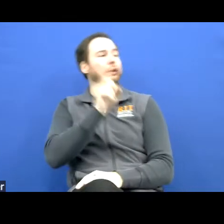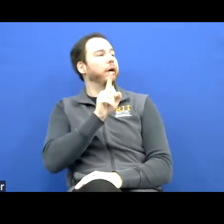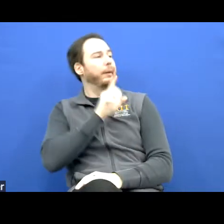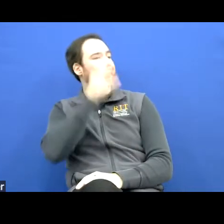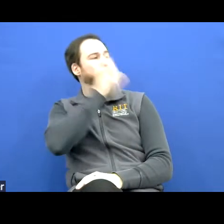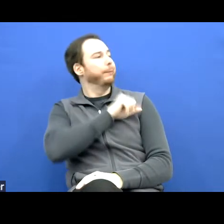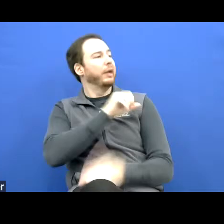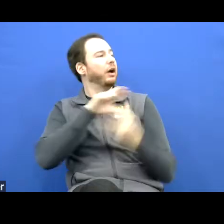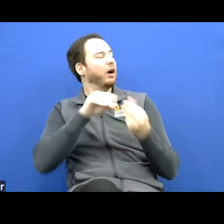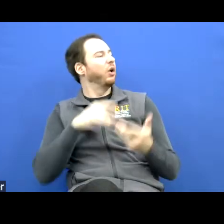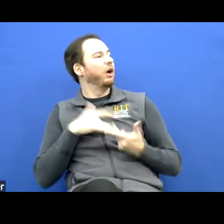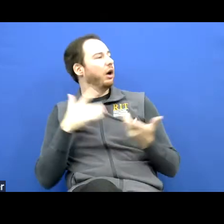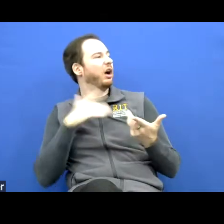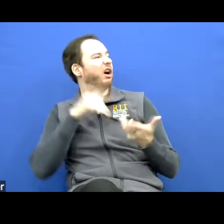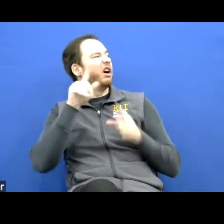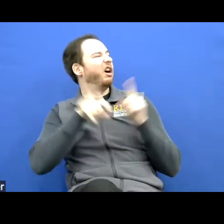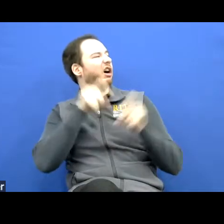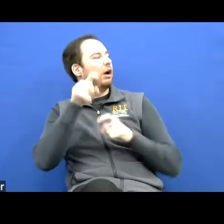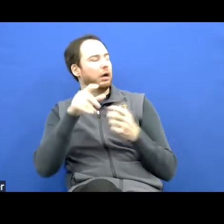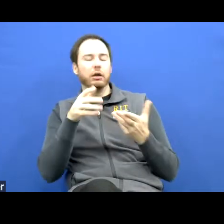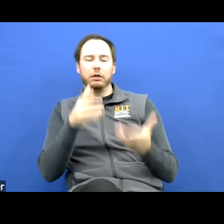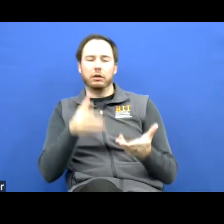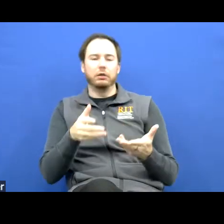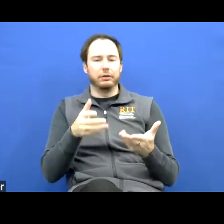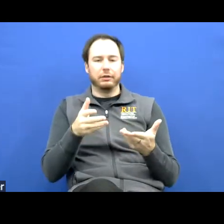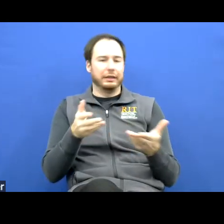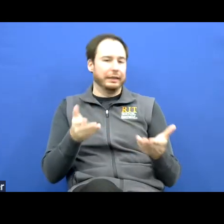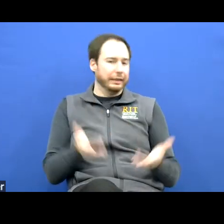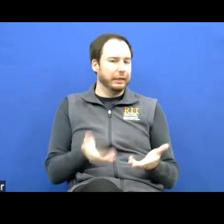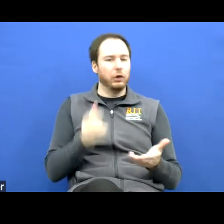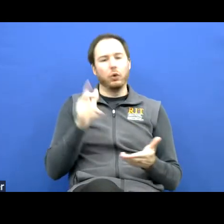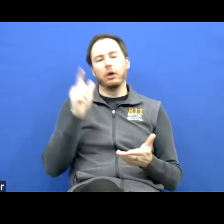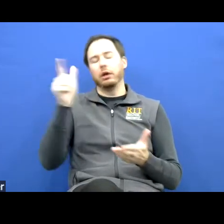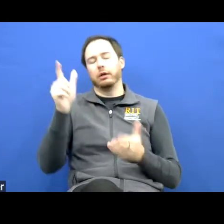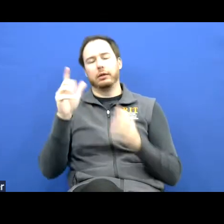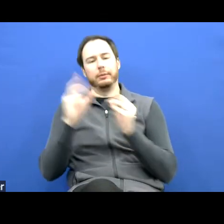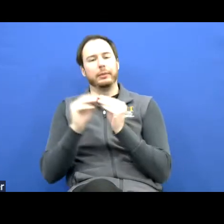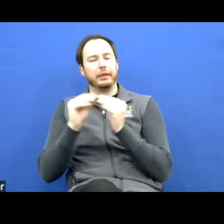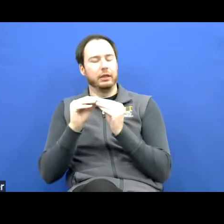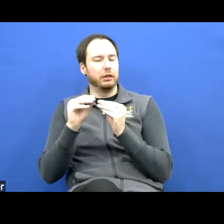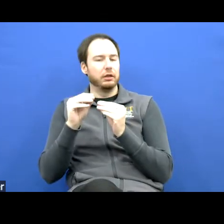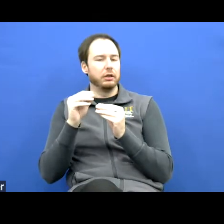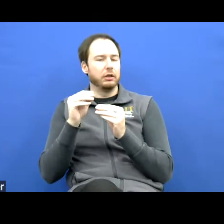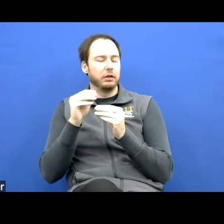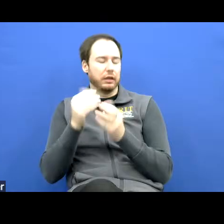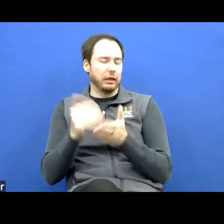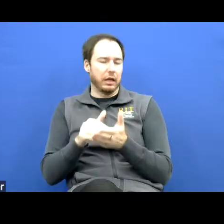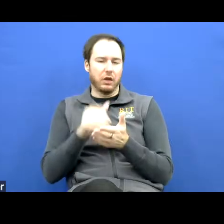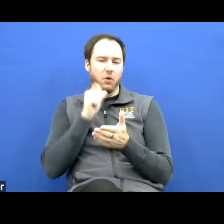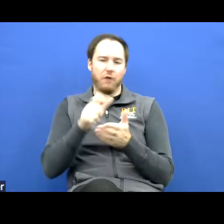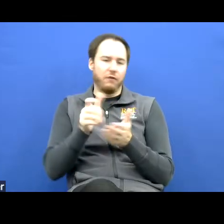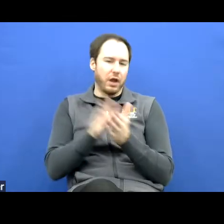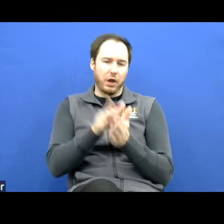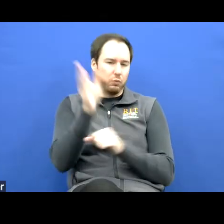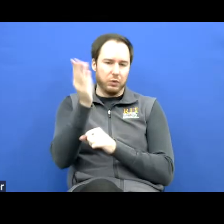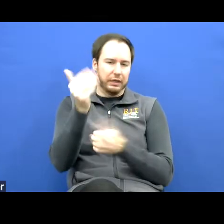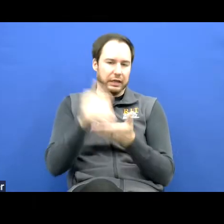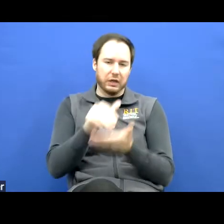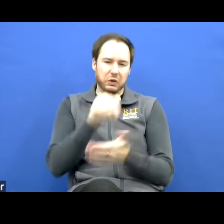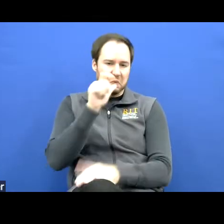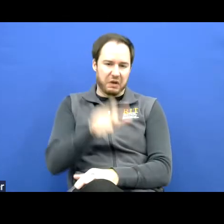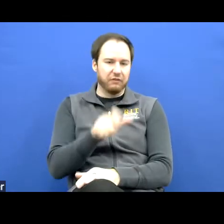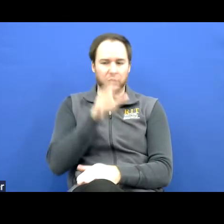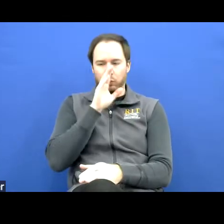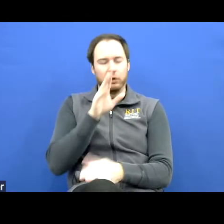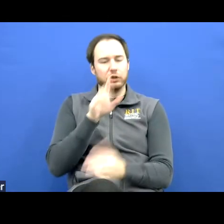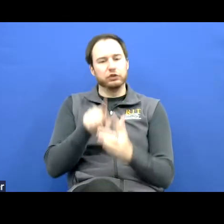the presentation either here or at the public hearing and wants to see some of the stuff, but otherwise we won't bother to have you present. We'll just open it